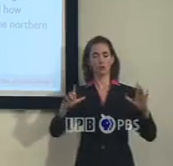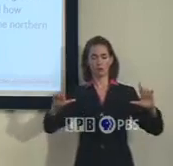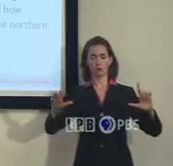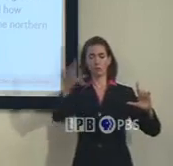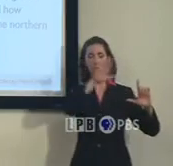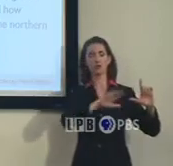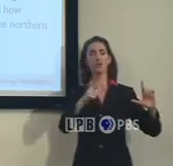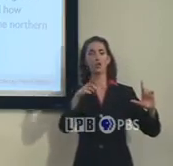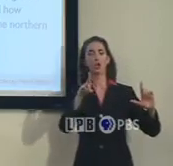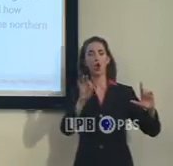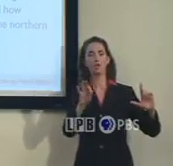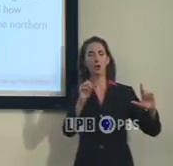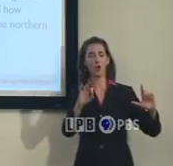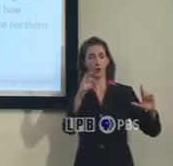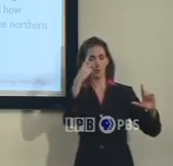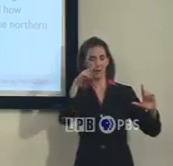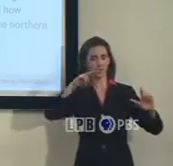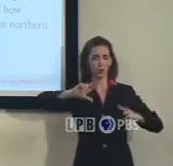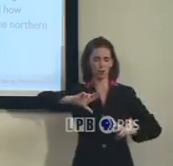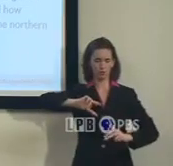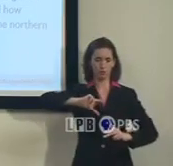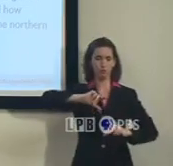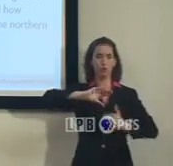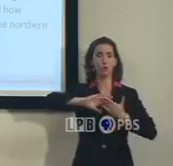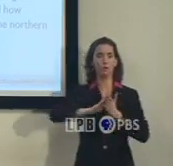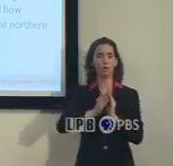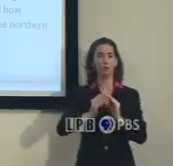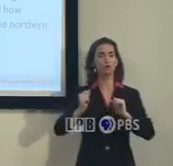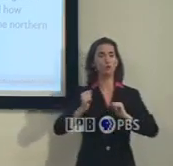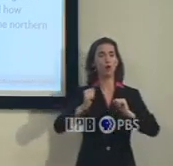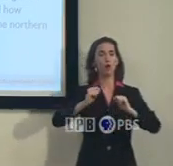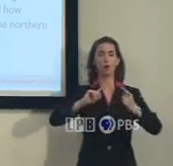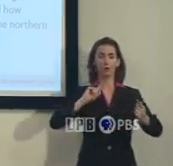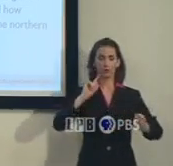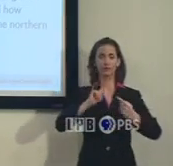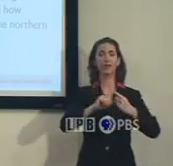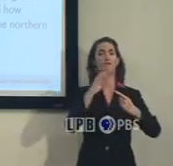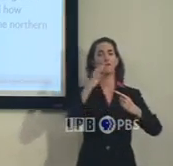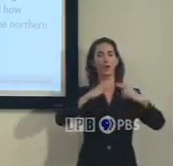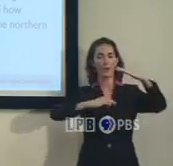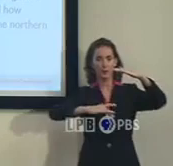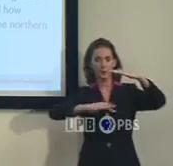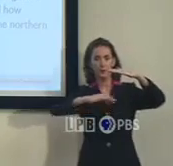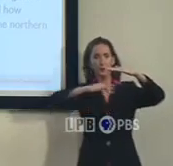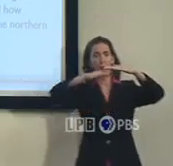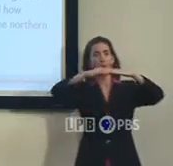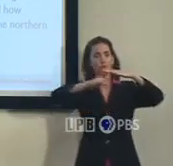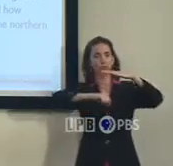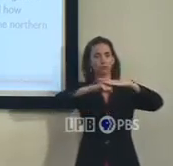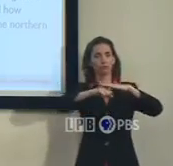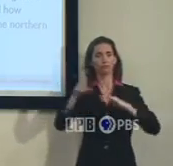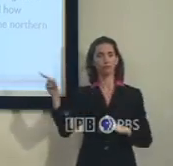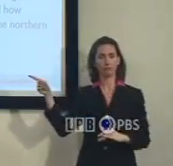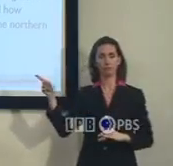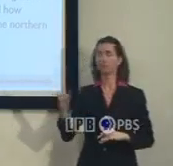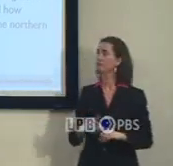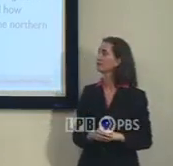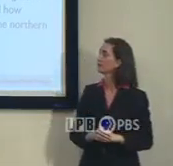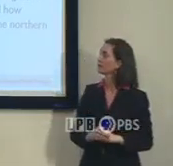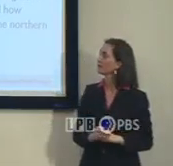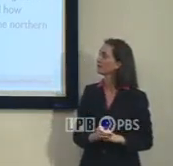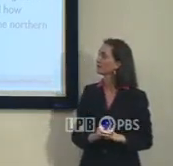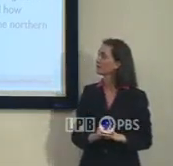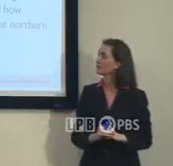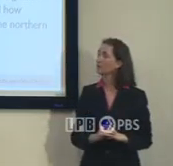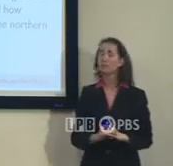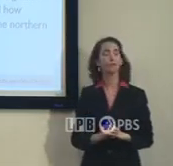and then works its way into the northern portions of the Gulf on Friday. So even though, as I mentioned, there are